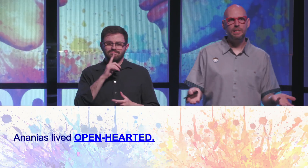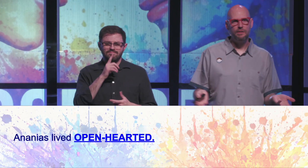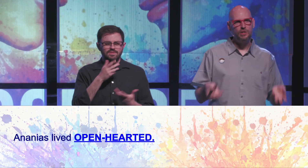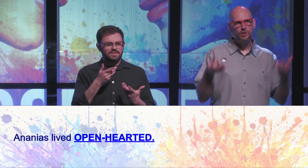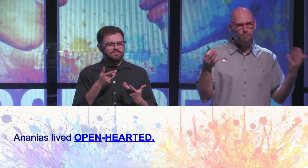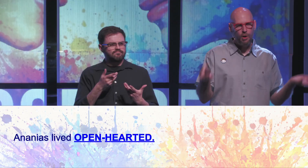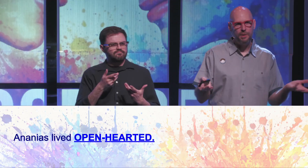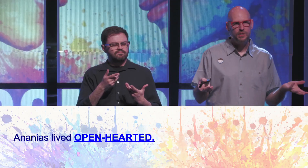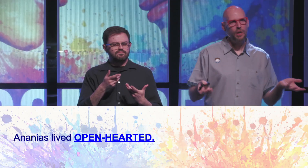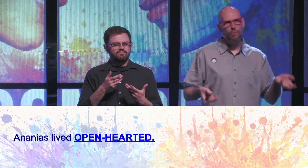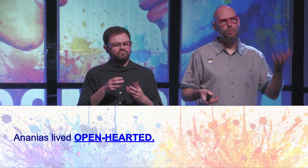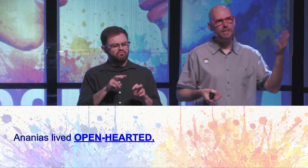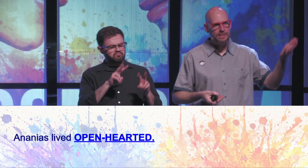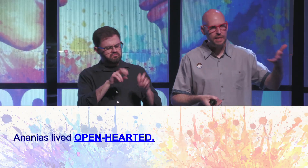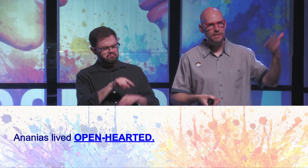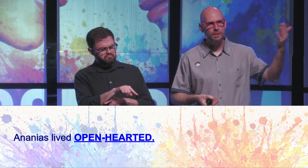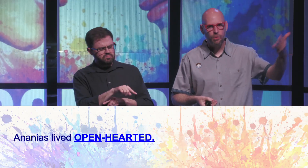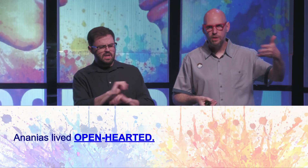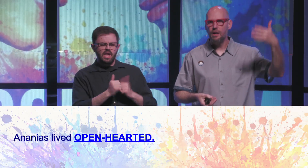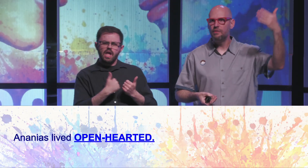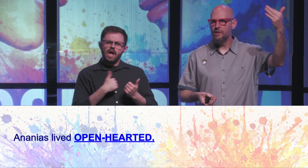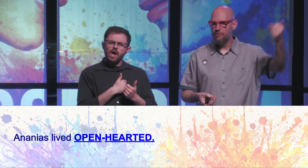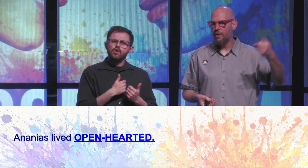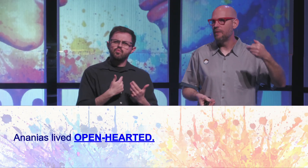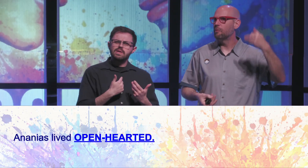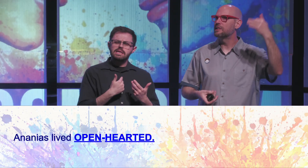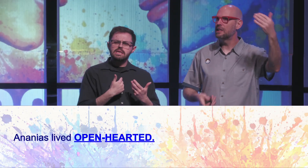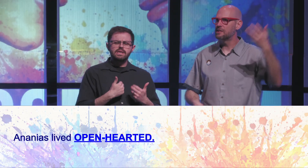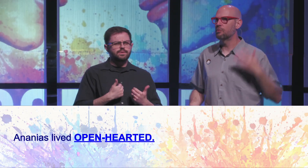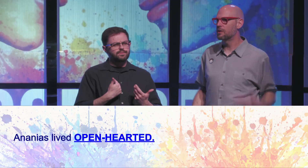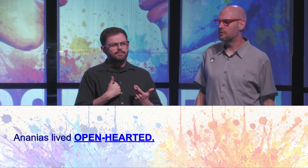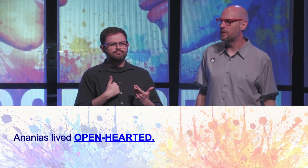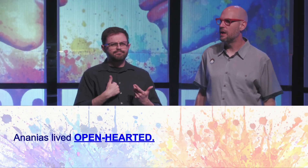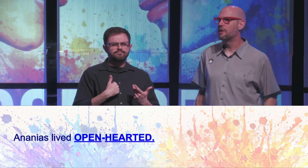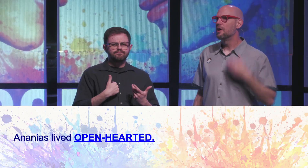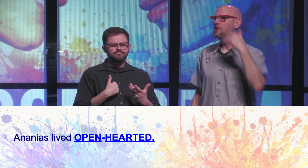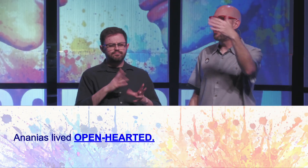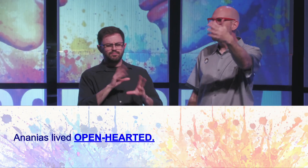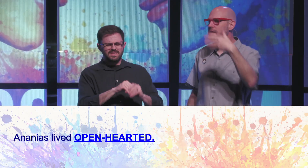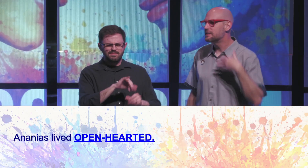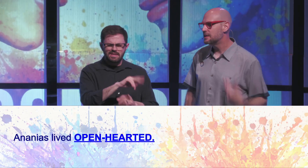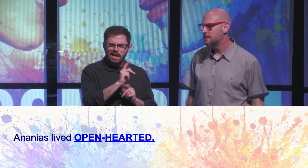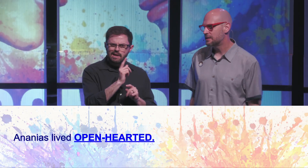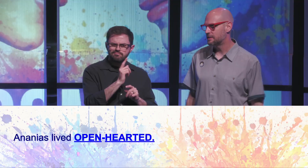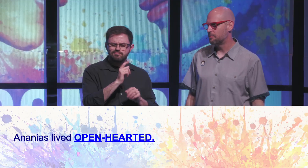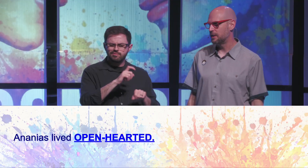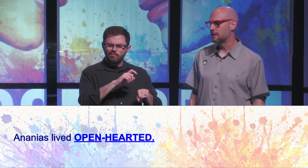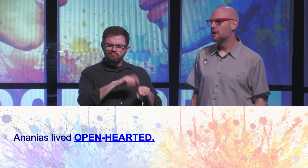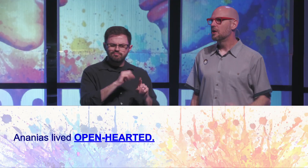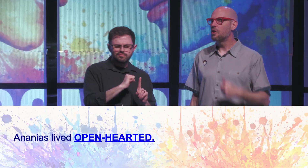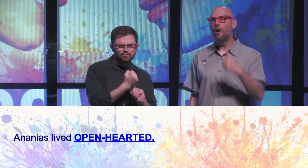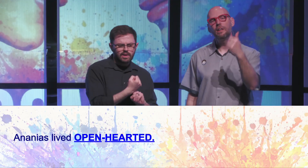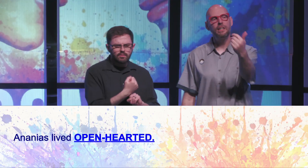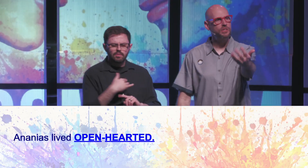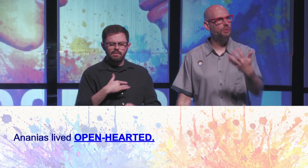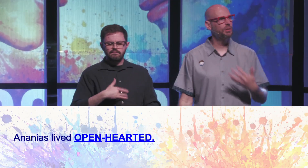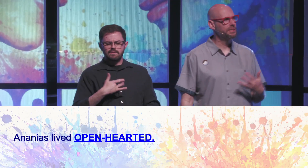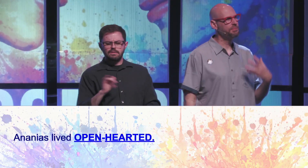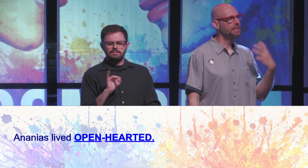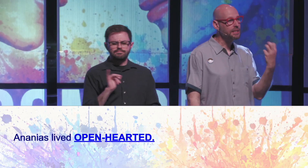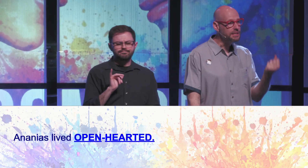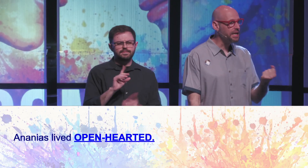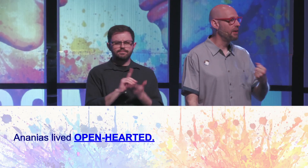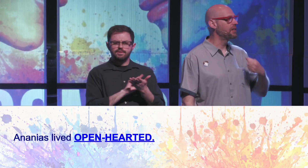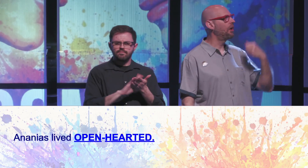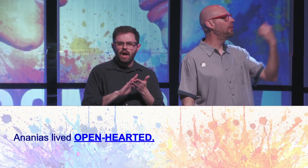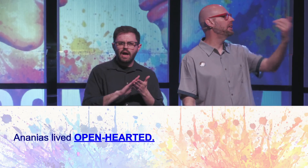how do we live to those moments where we sense the work of the divine, where we sense the work of love, calling us into something, calling us towards